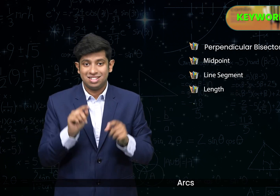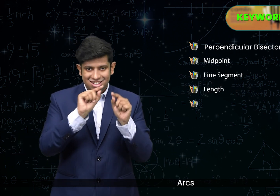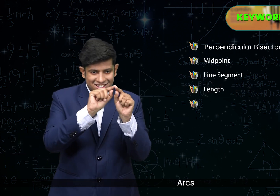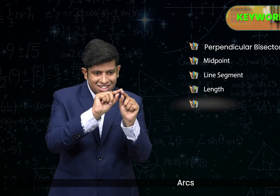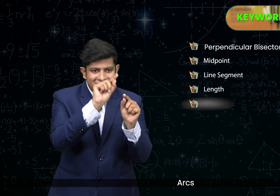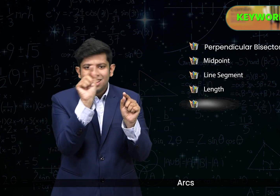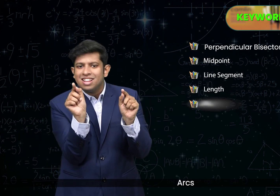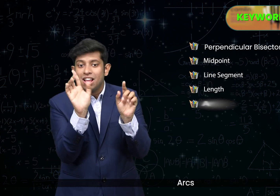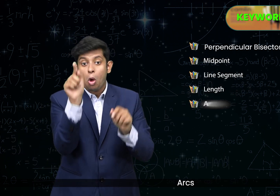arcs,